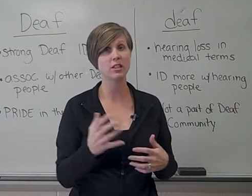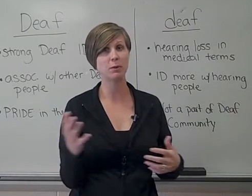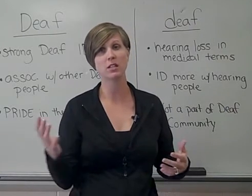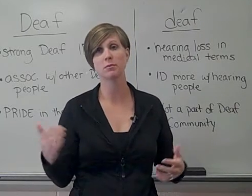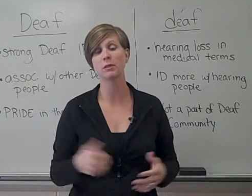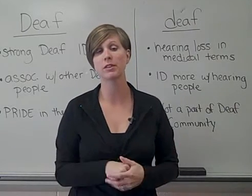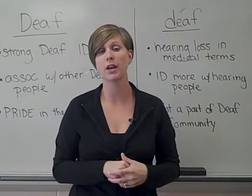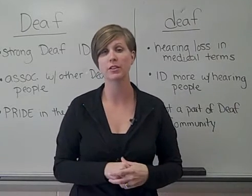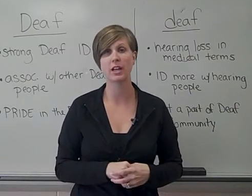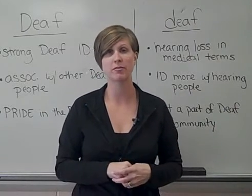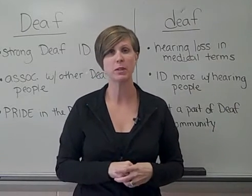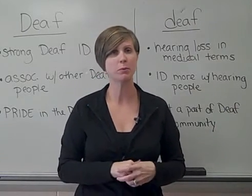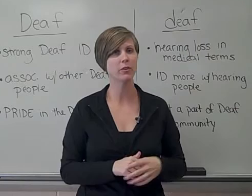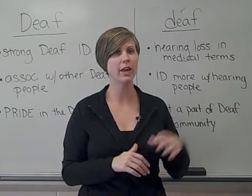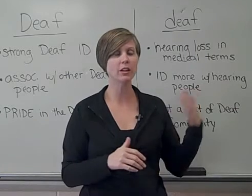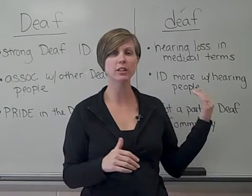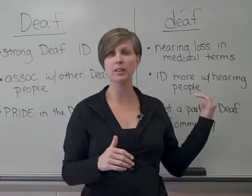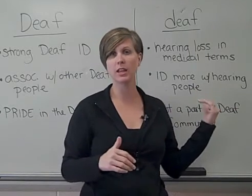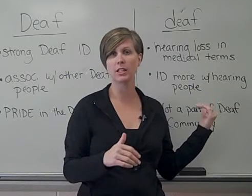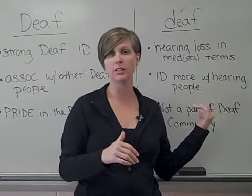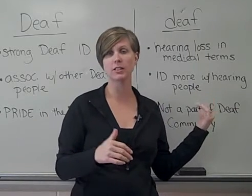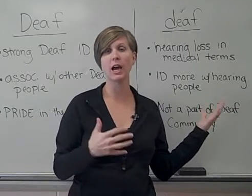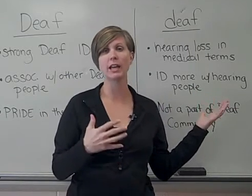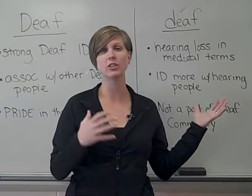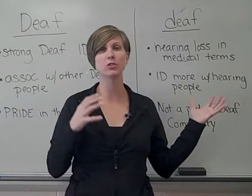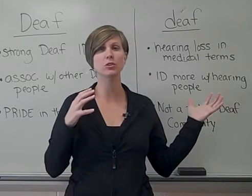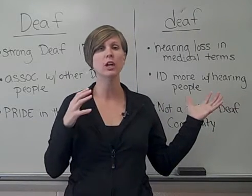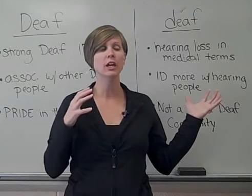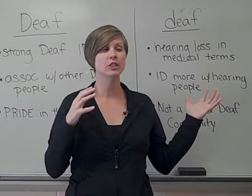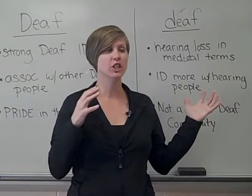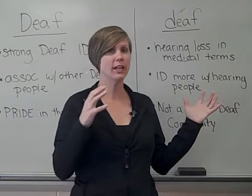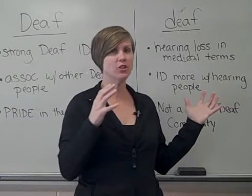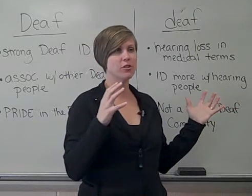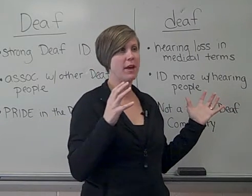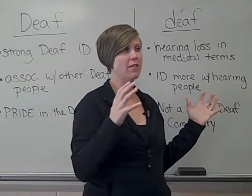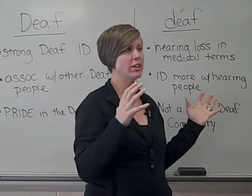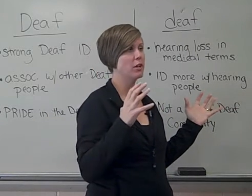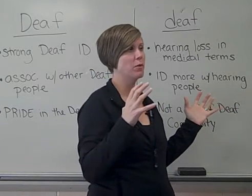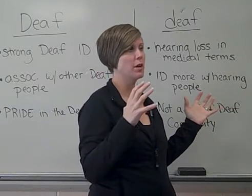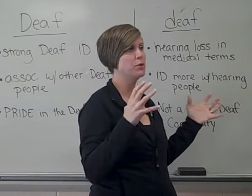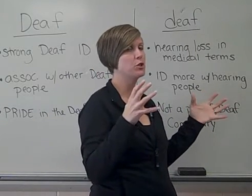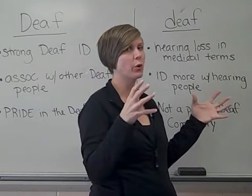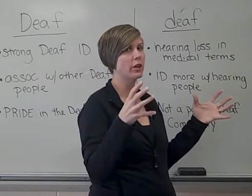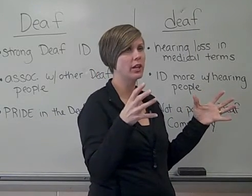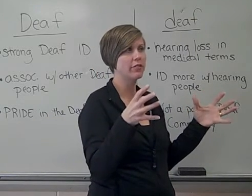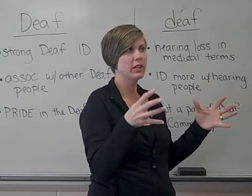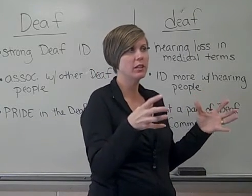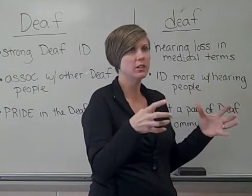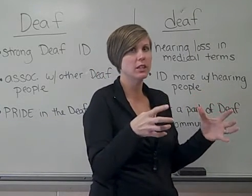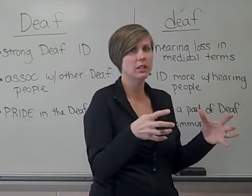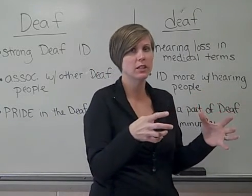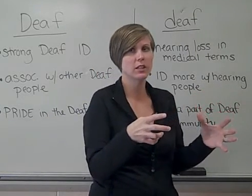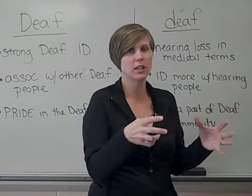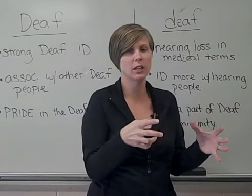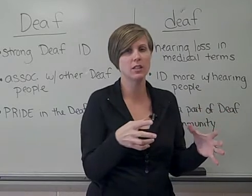friends possibly with other deaf people, they could then decide to change from having a majority of hearing